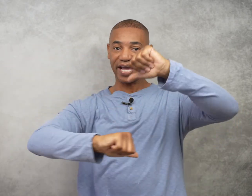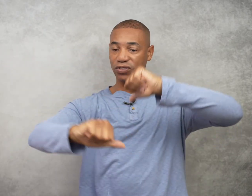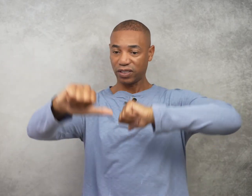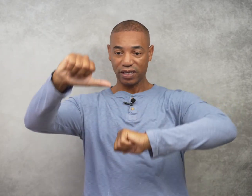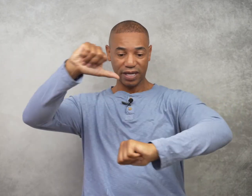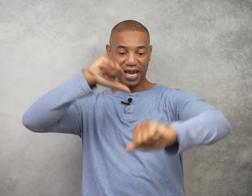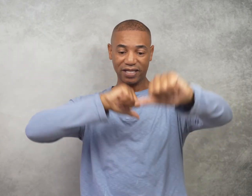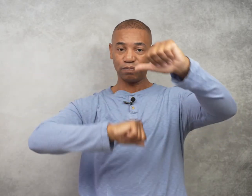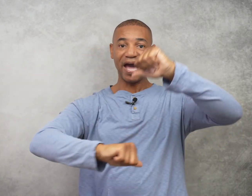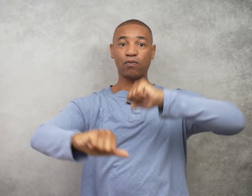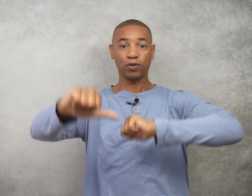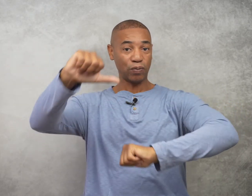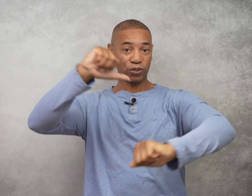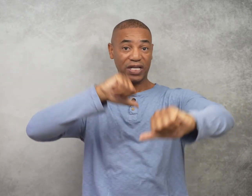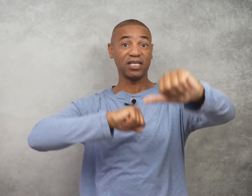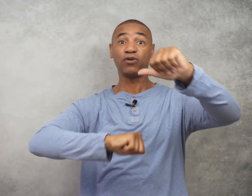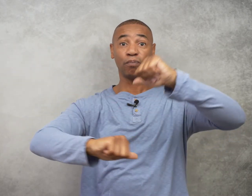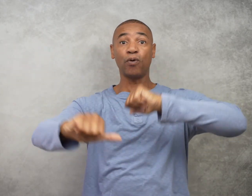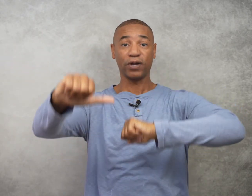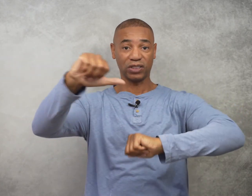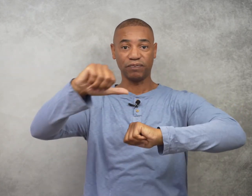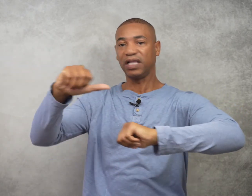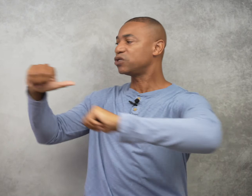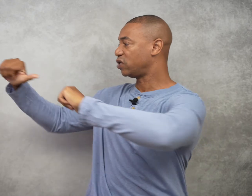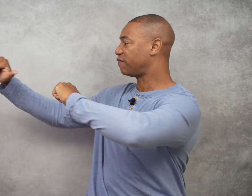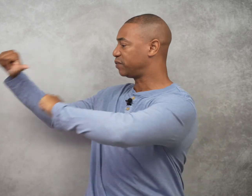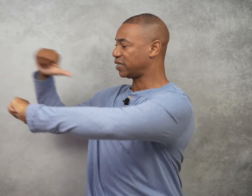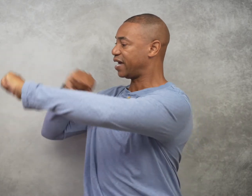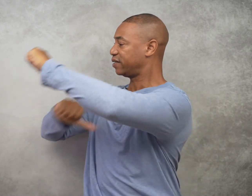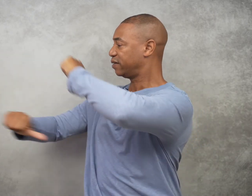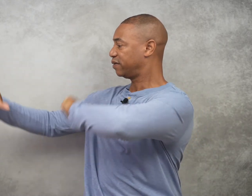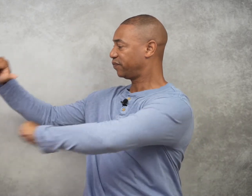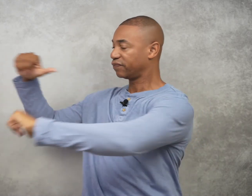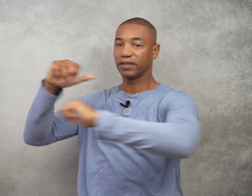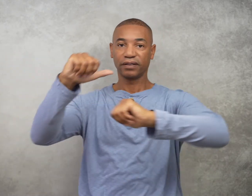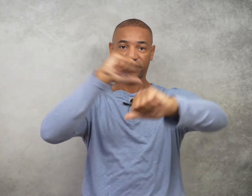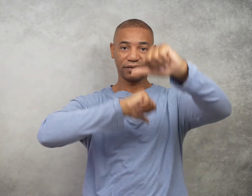hands and this backward motion as if you're pouring something. Let me show you that from the side.